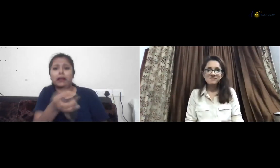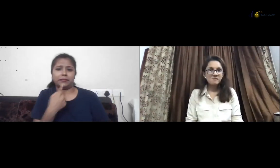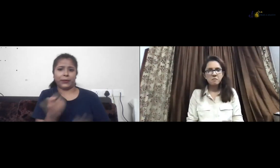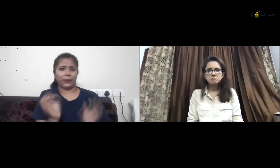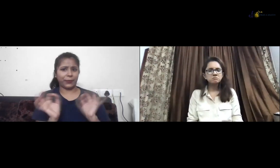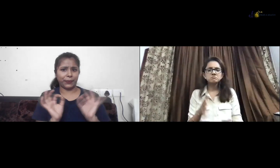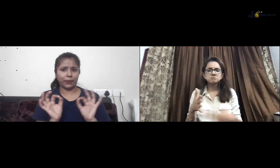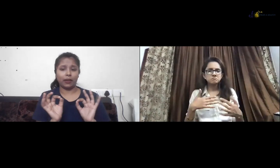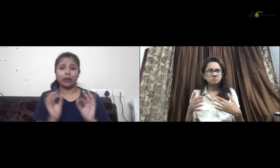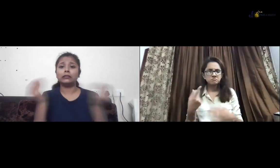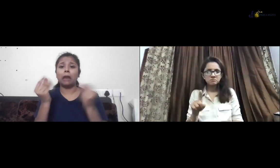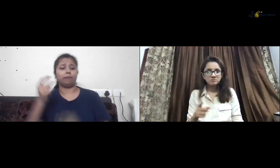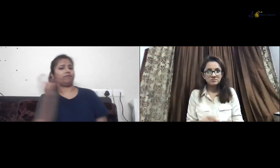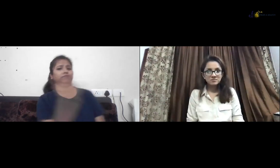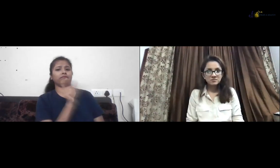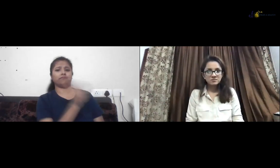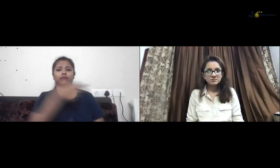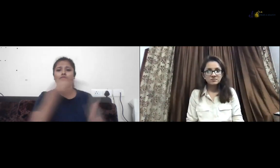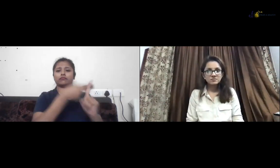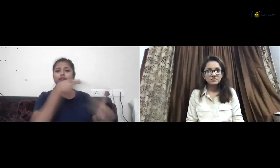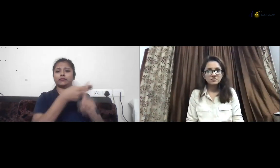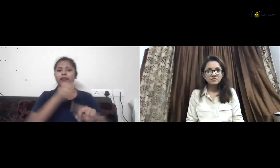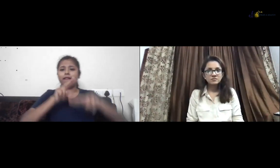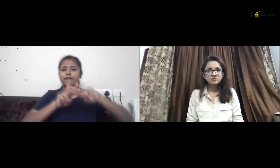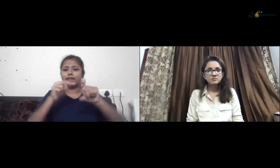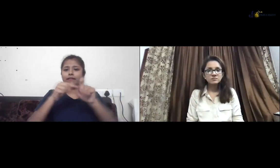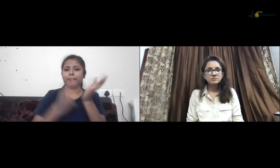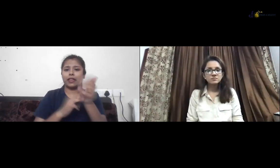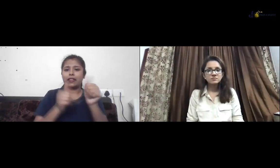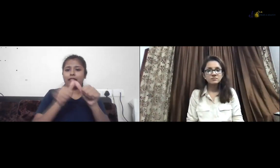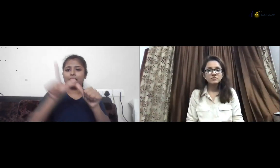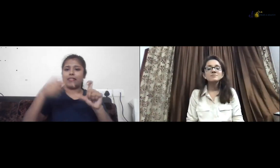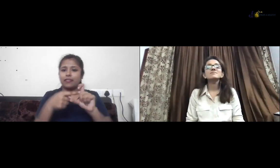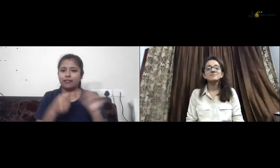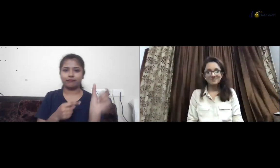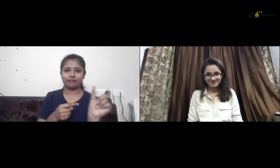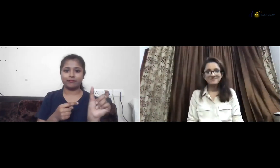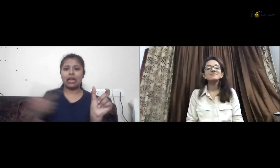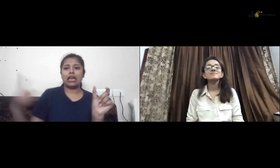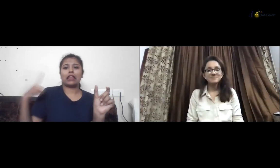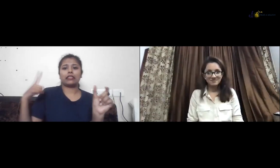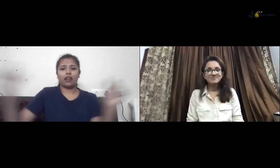be a male or female. We don't need to ask that whether it's a male or female. So, but people were saying